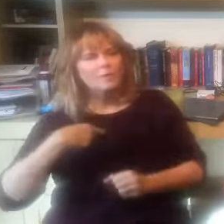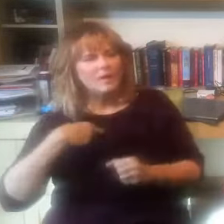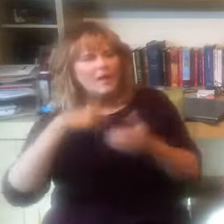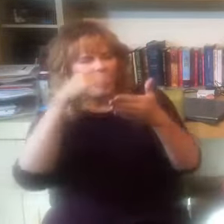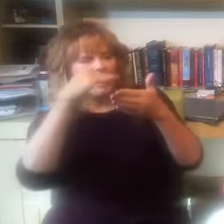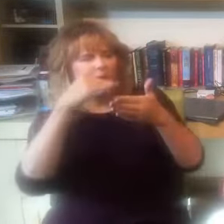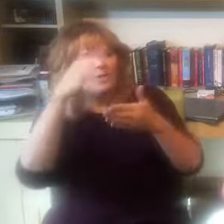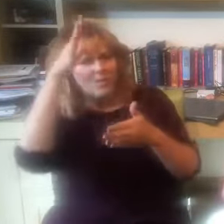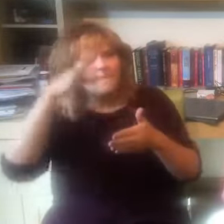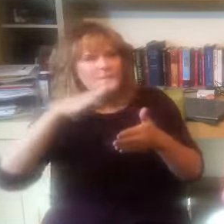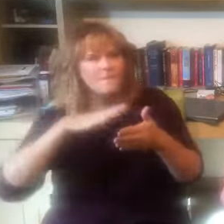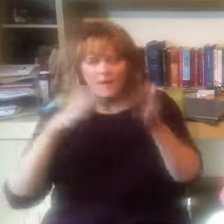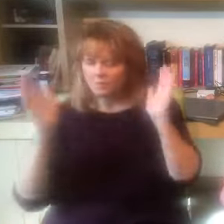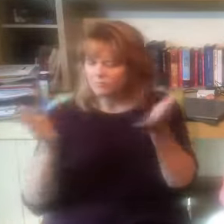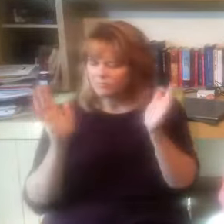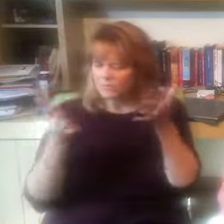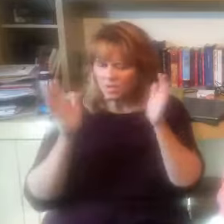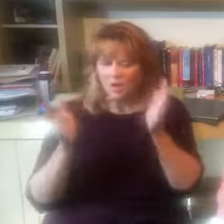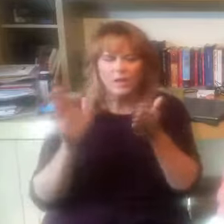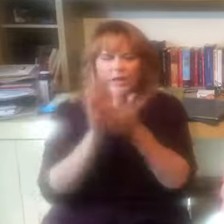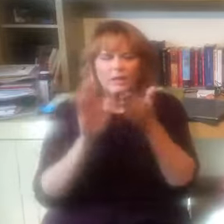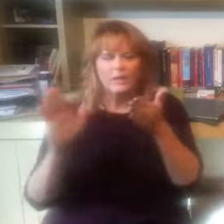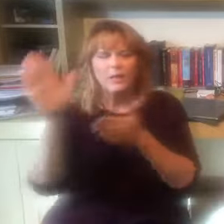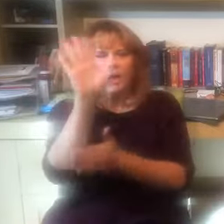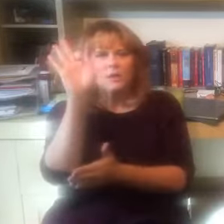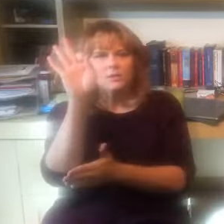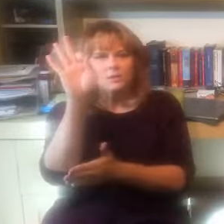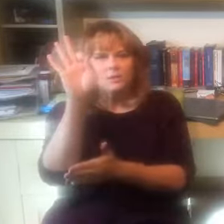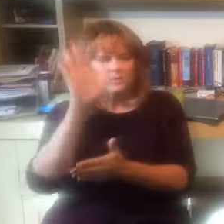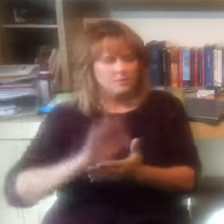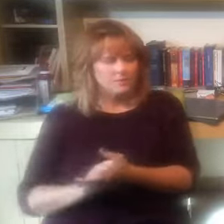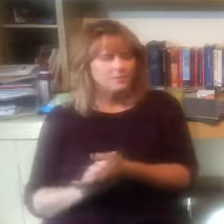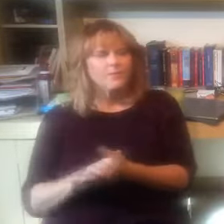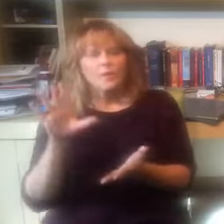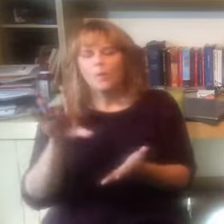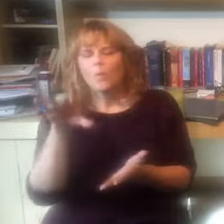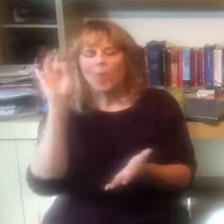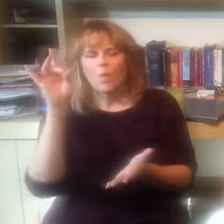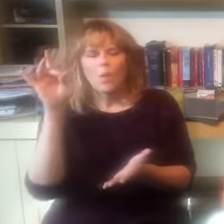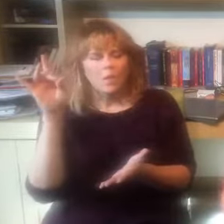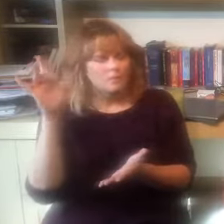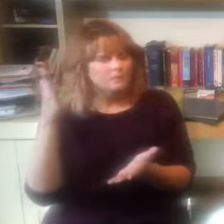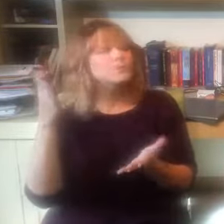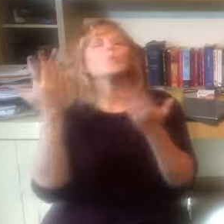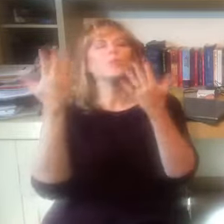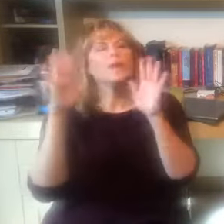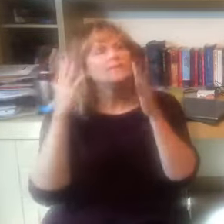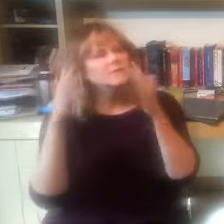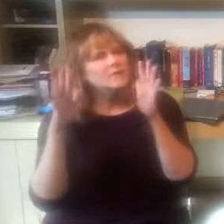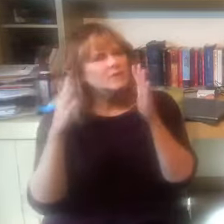of this man speaking at this commencement service. I want to pick up, well, we're going to finish this series